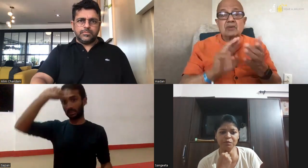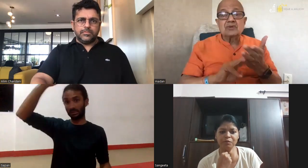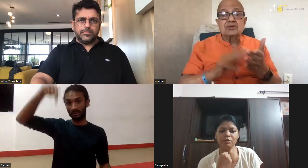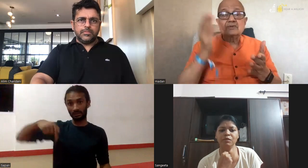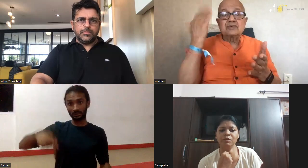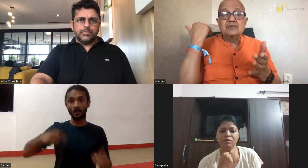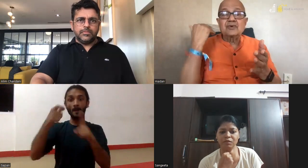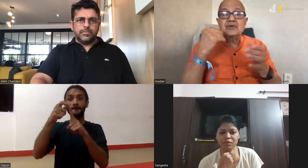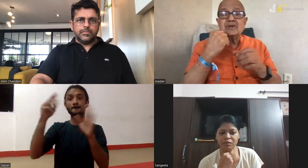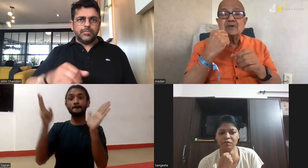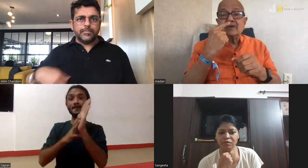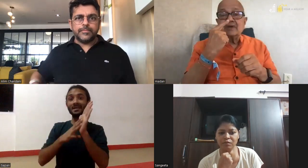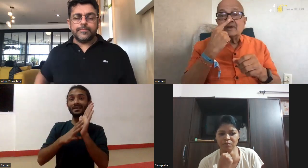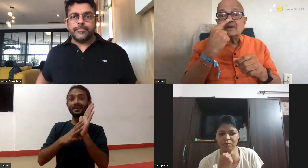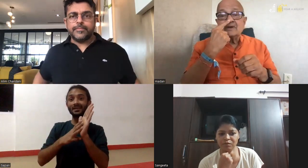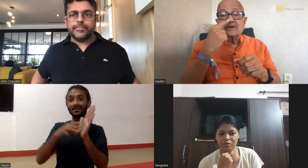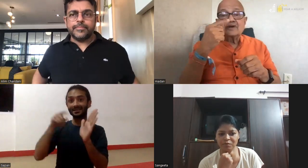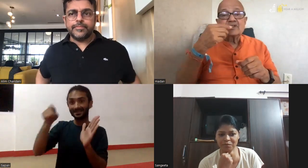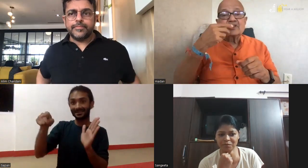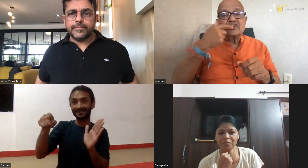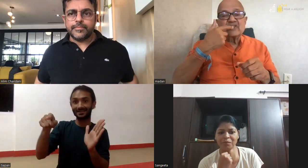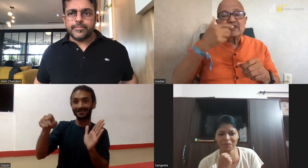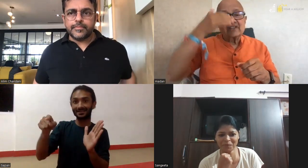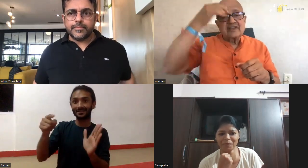sure. It depends.